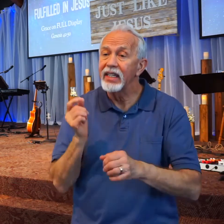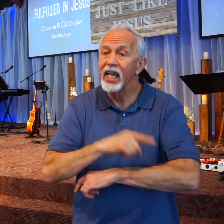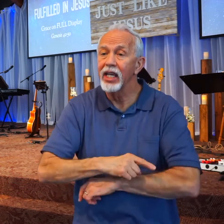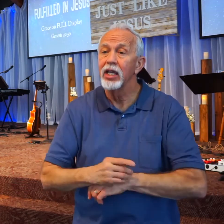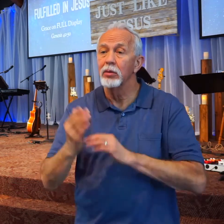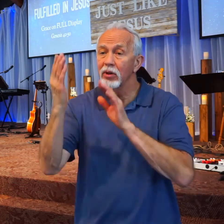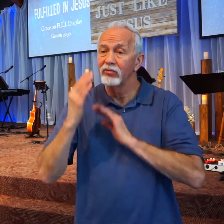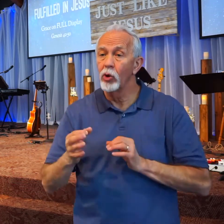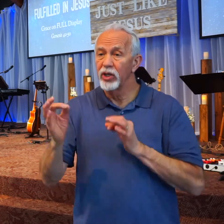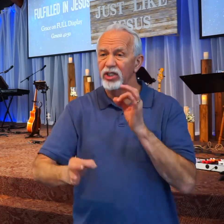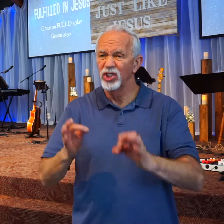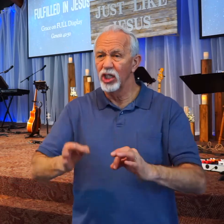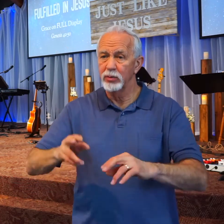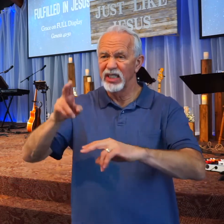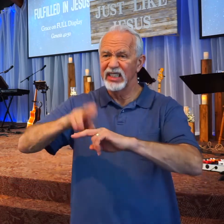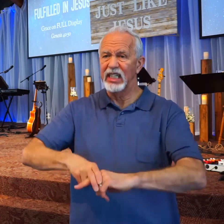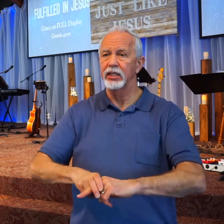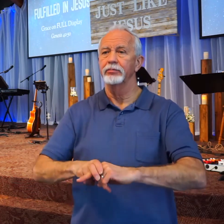seat.